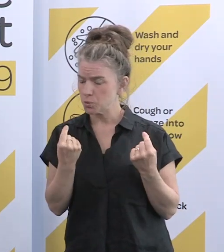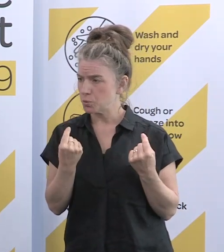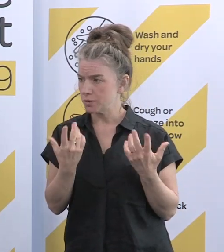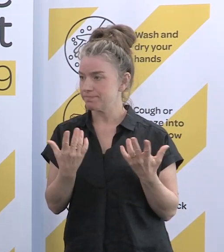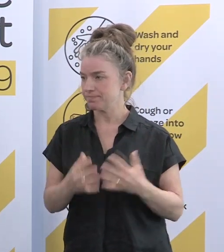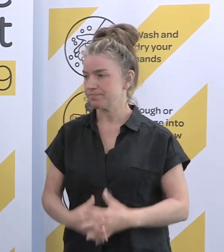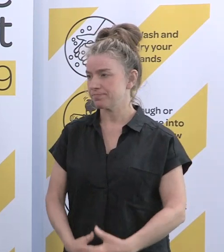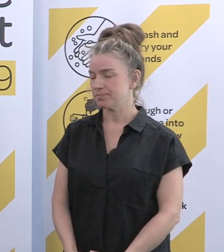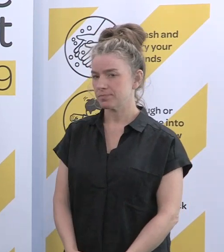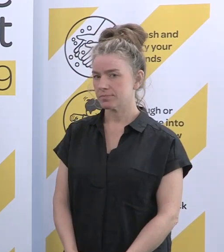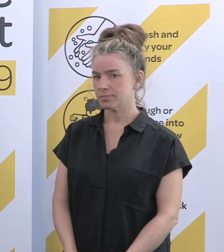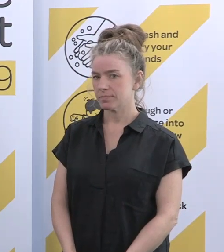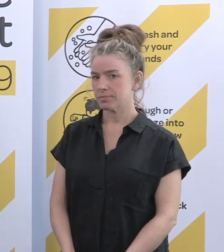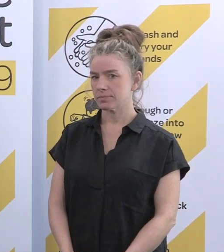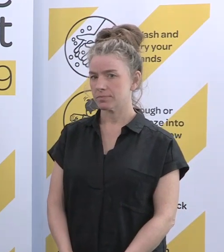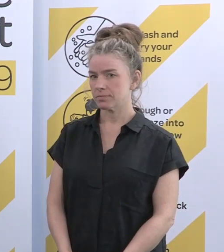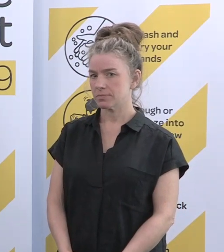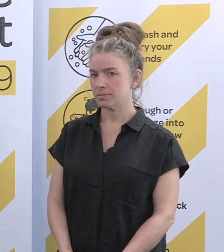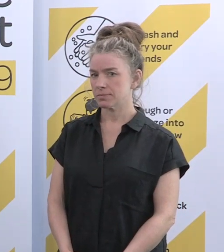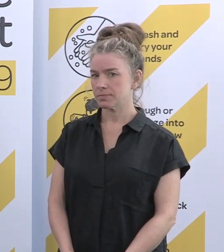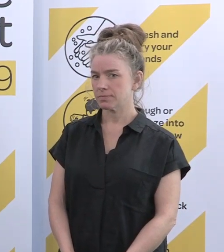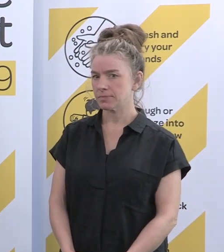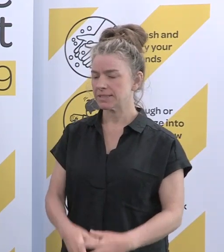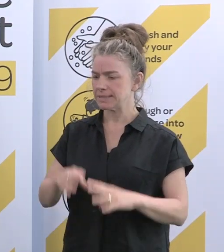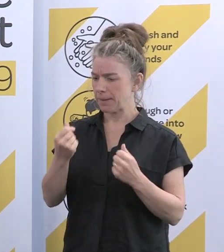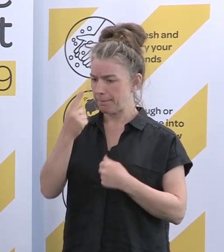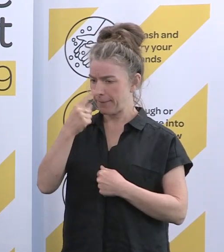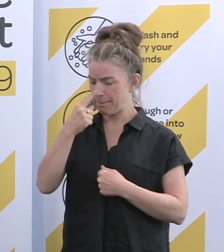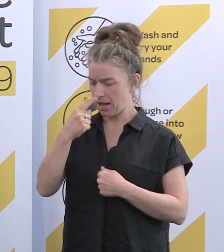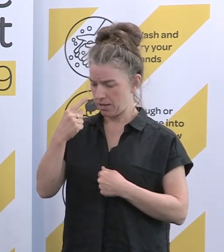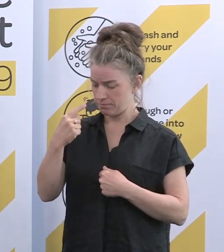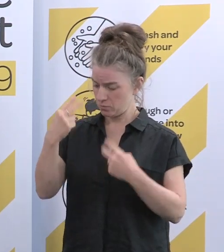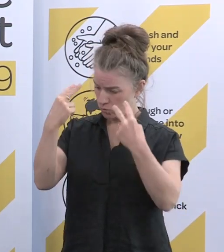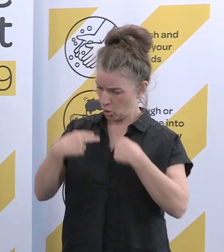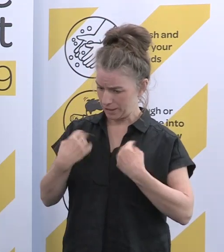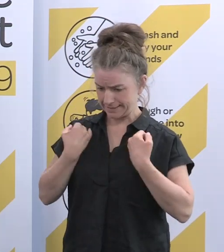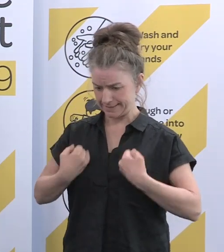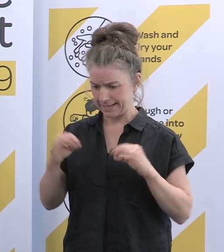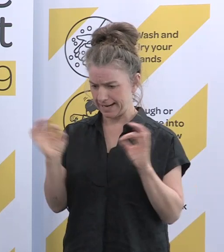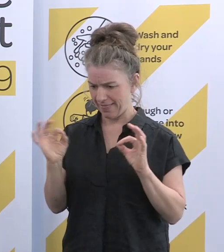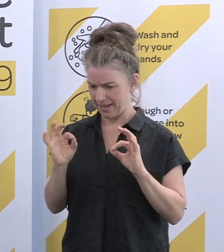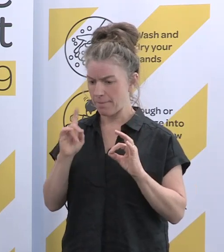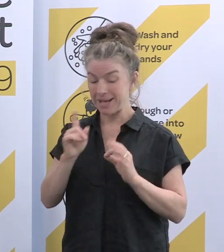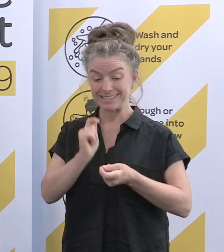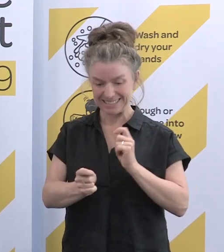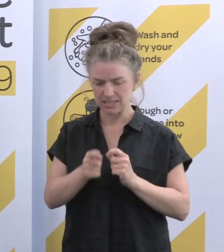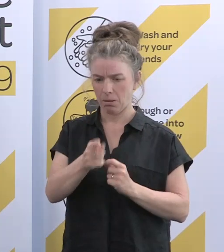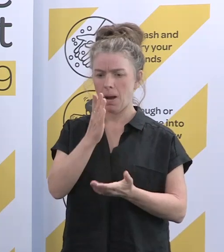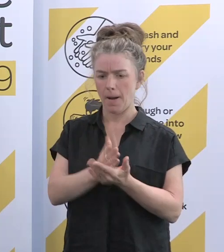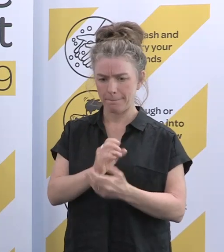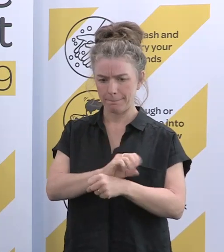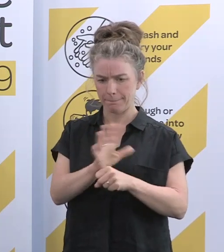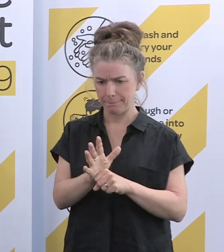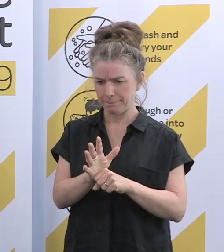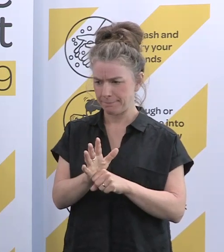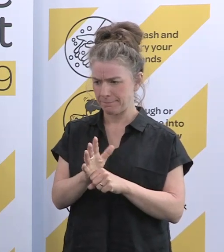Can you explain how asymptomatic people are now testing positive, and whether that means we need to increase or change the case definition for